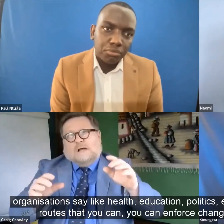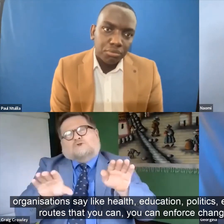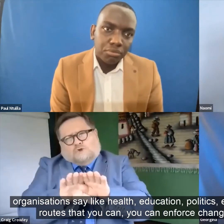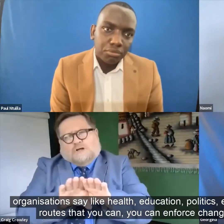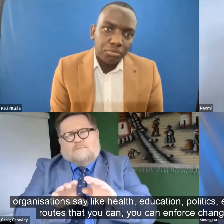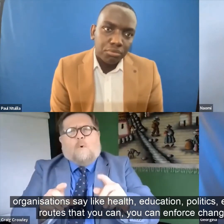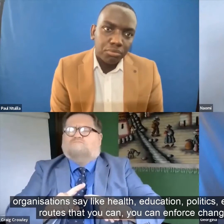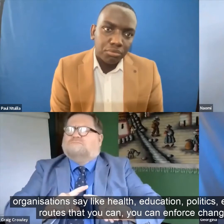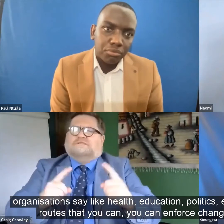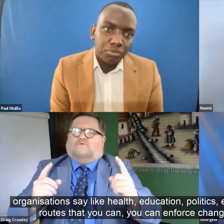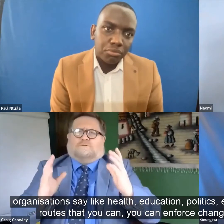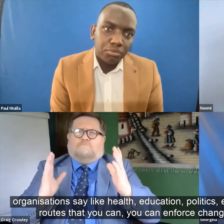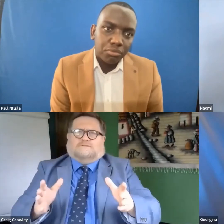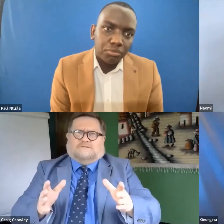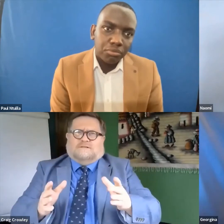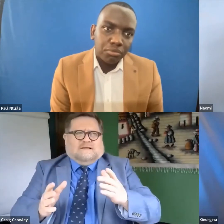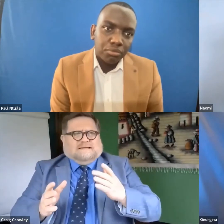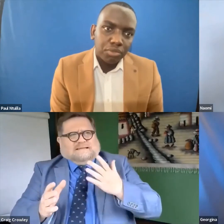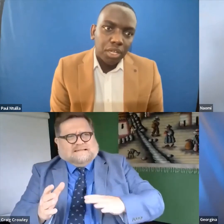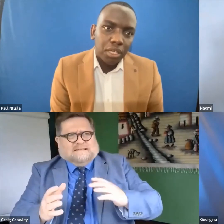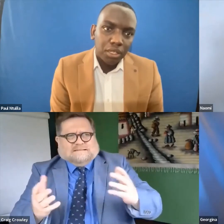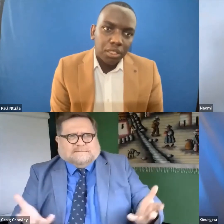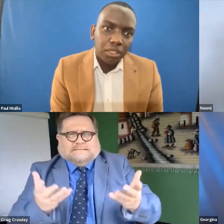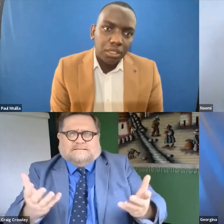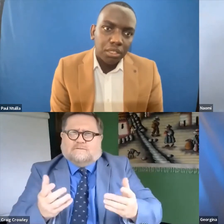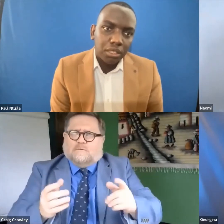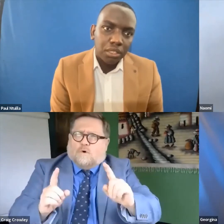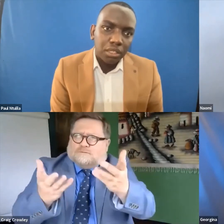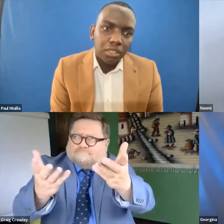us your idea?